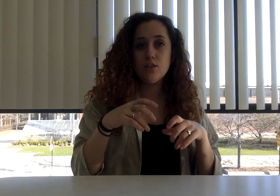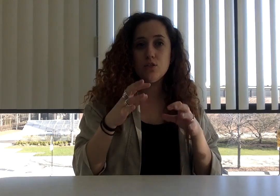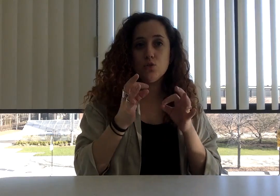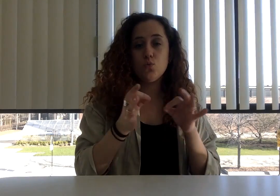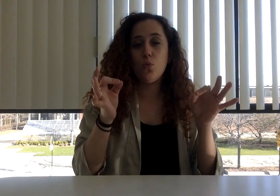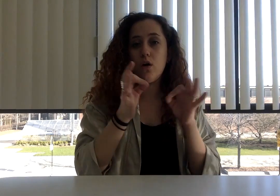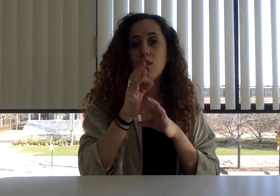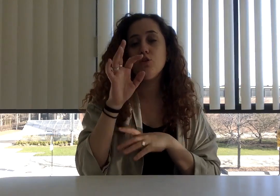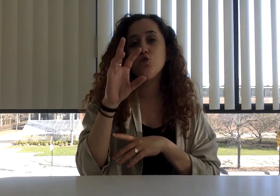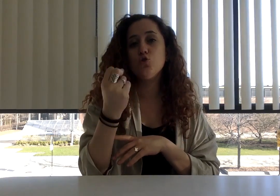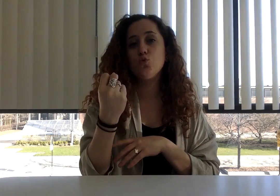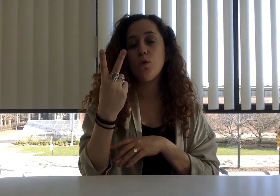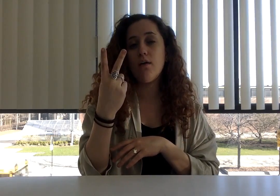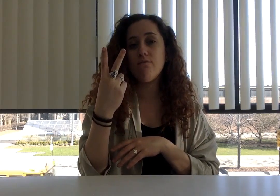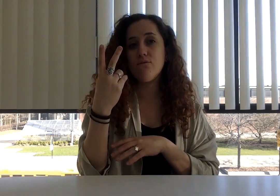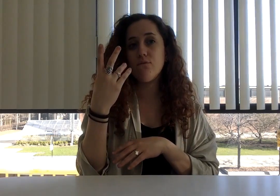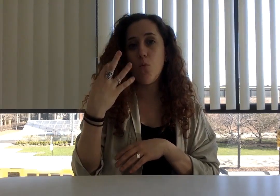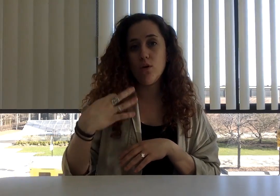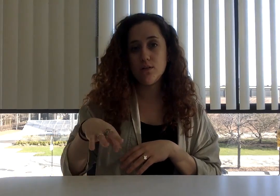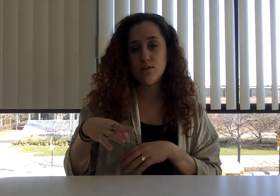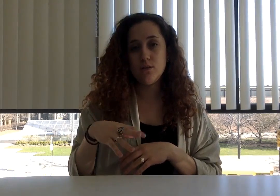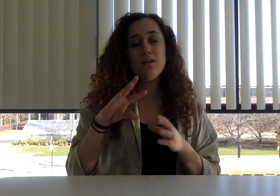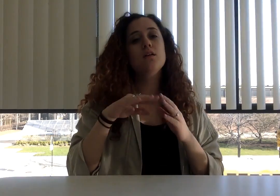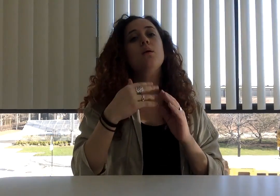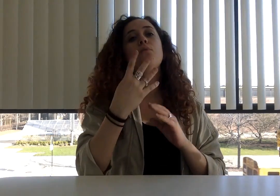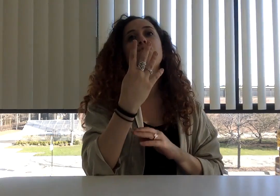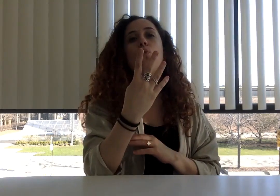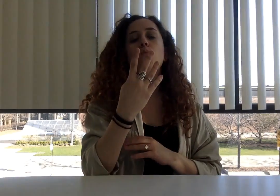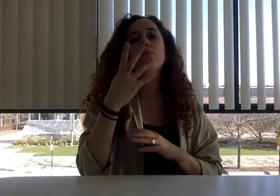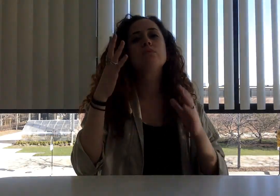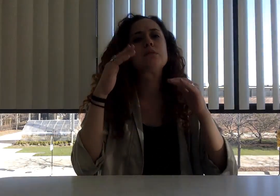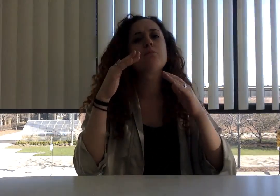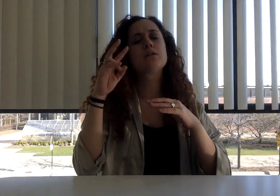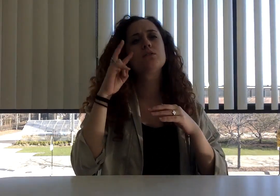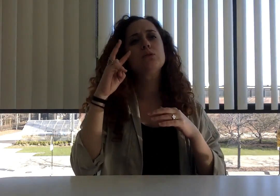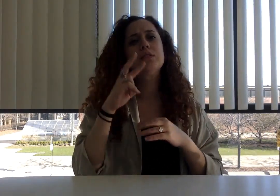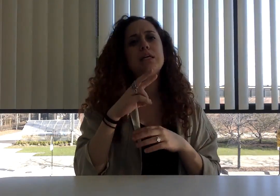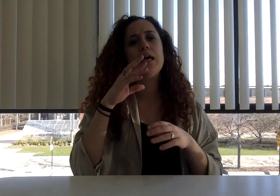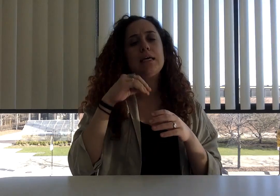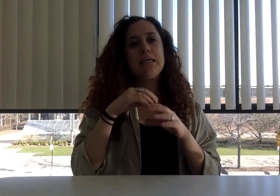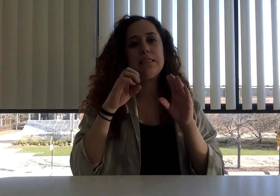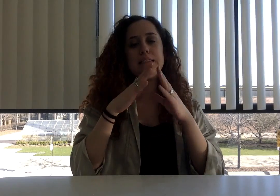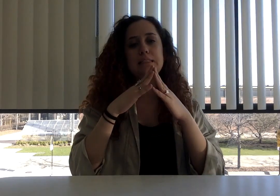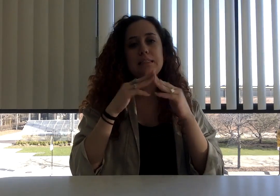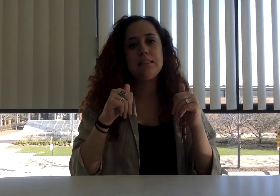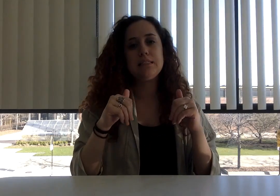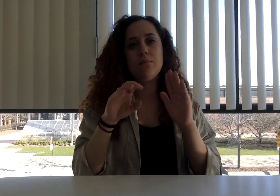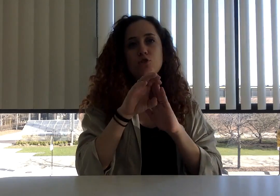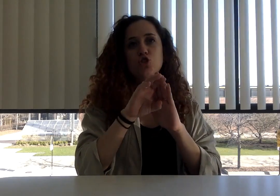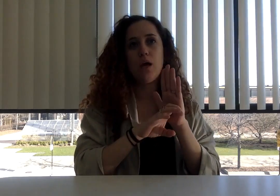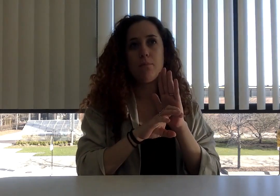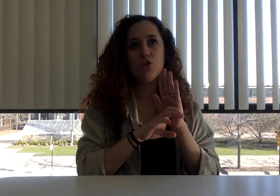Number 4, we were expecting to see in the system chapter, either here's